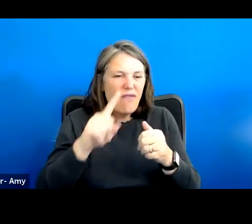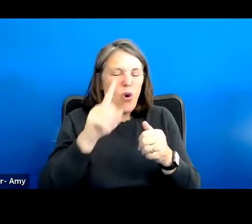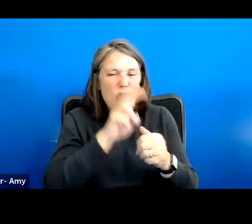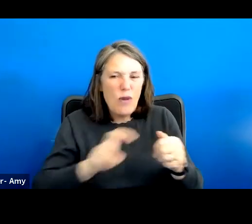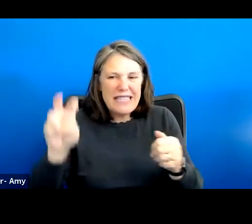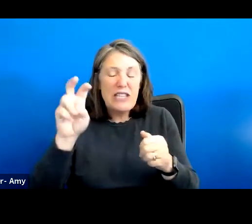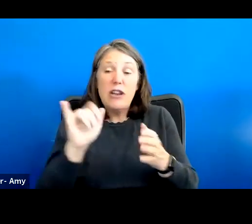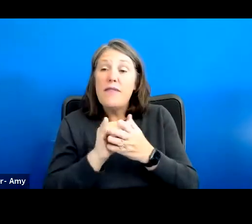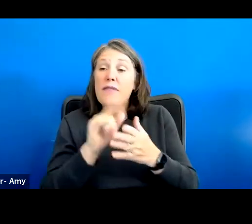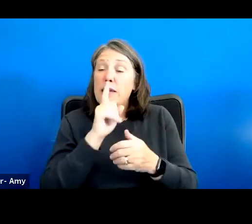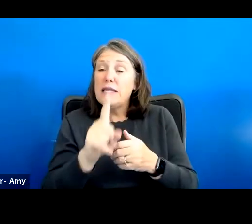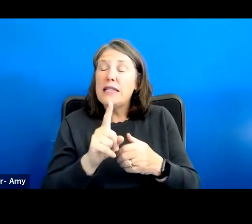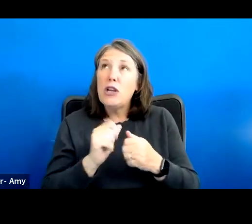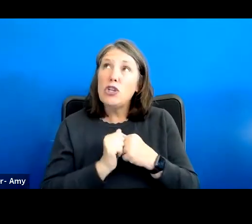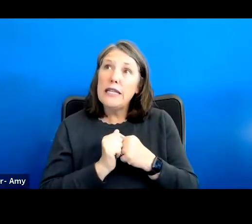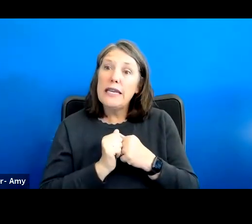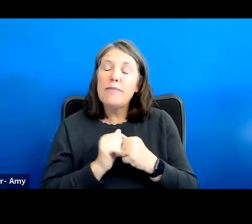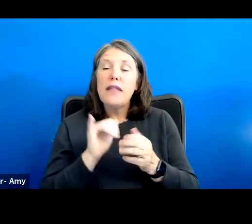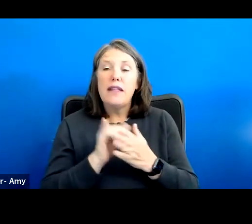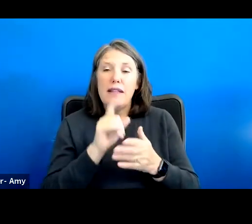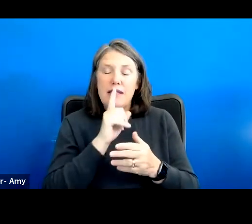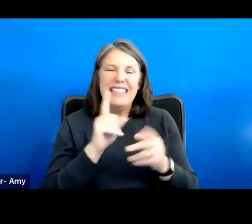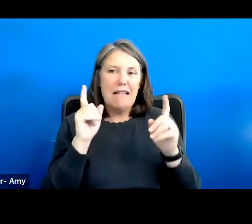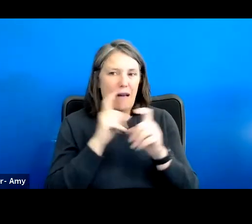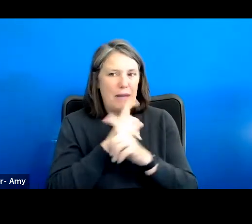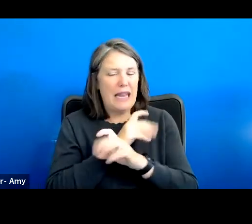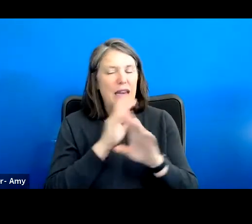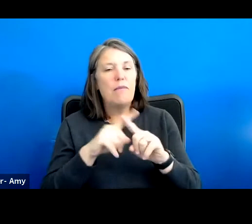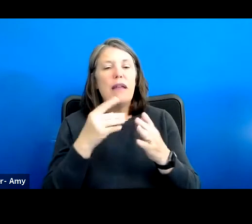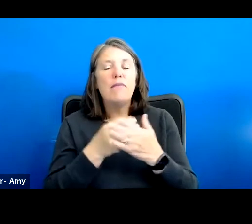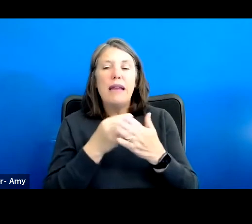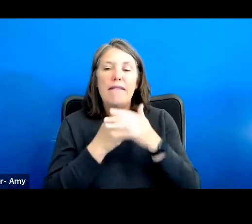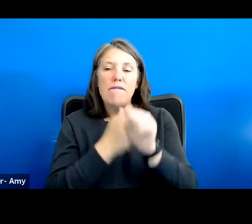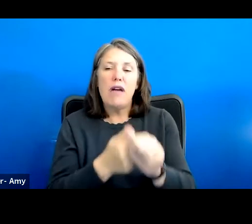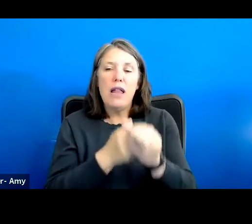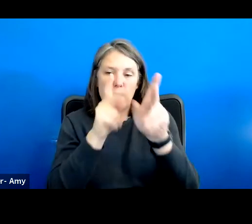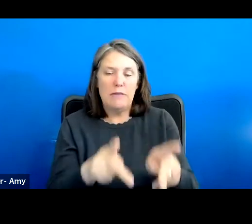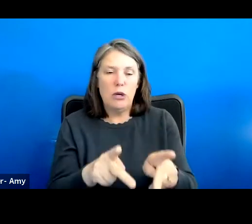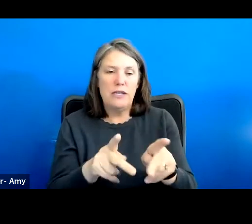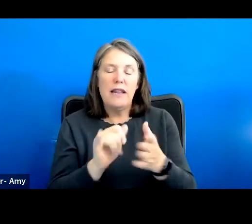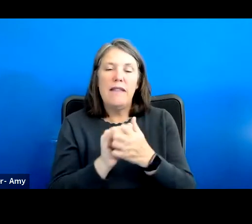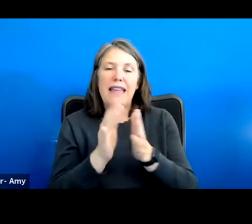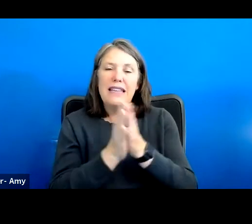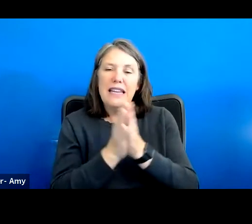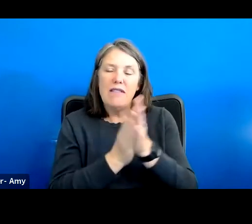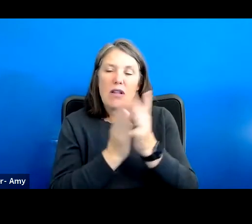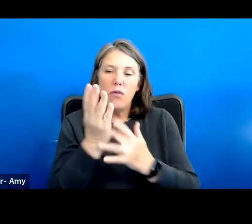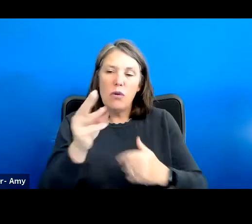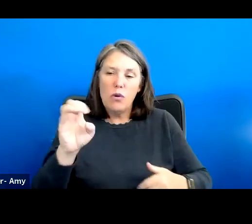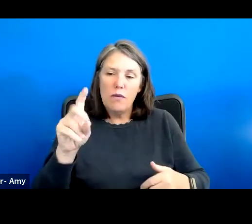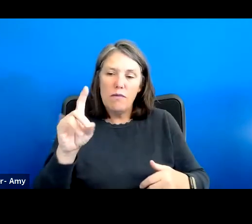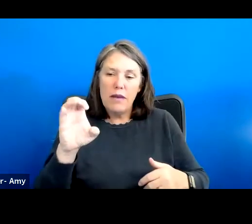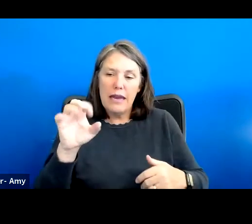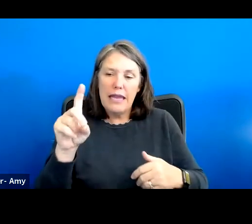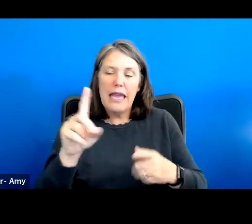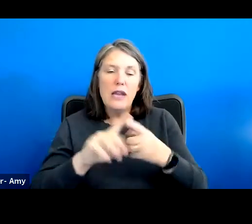this is actually this one's complicated, but Money Follows the Person is an initiative through Medicaid